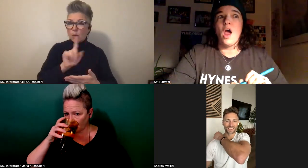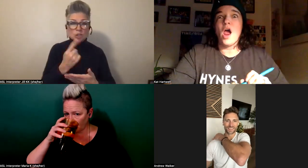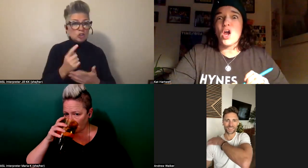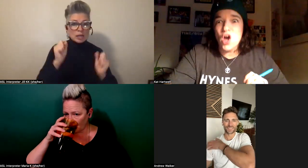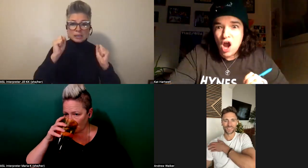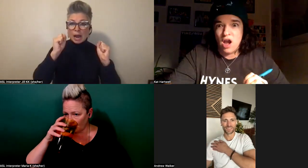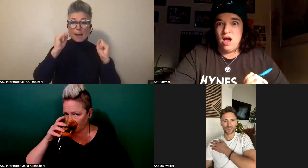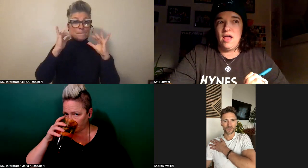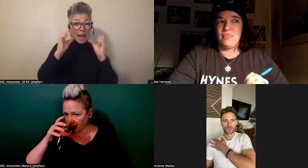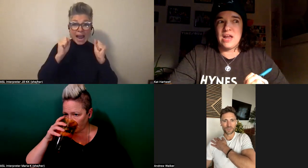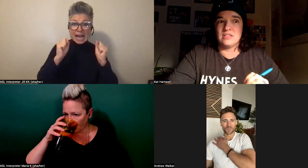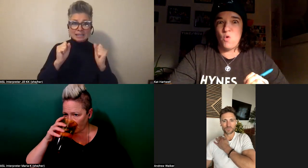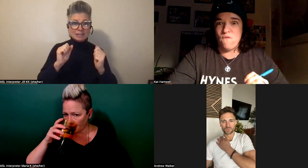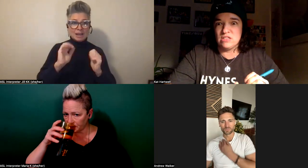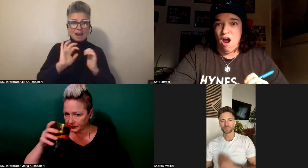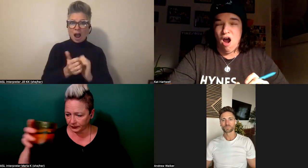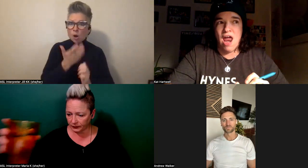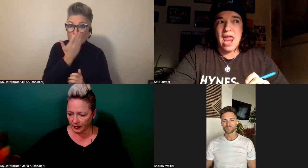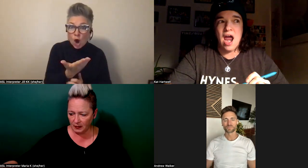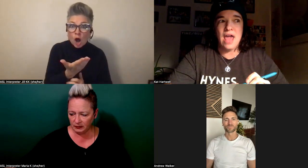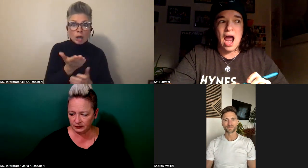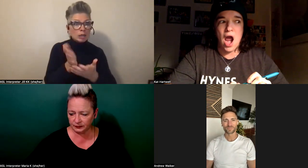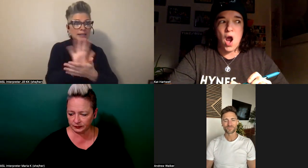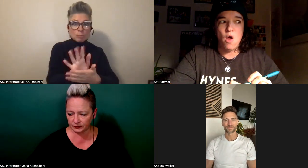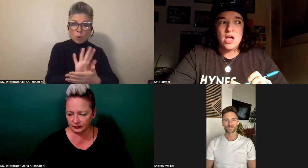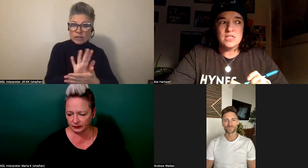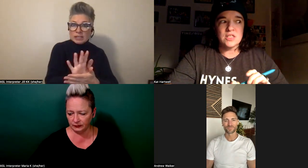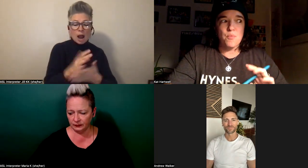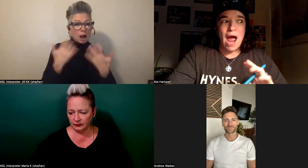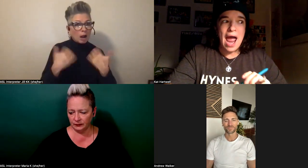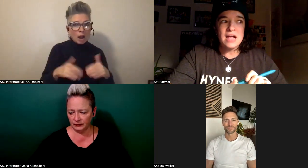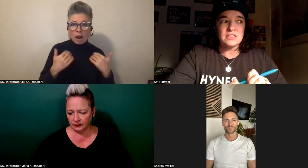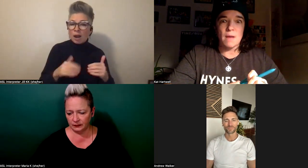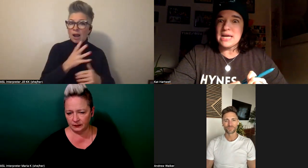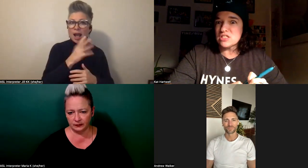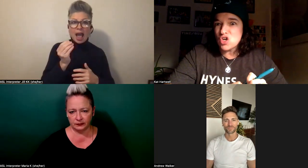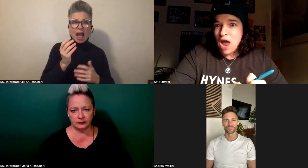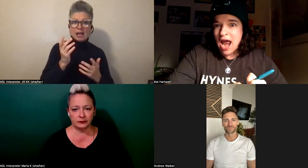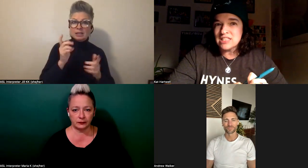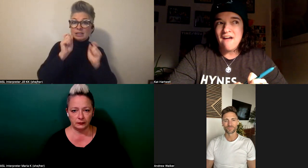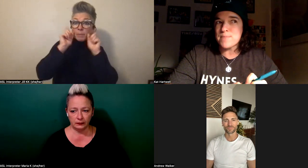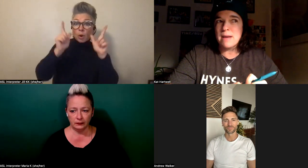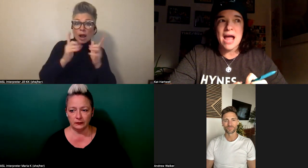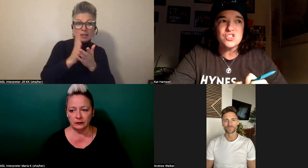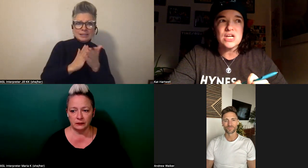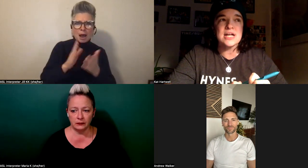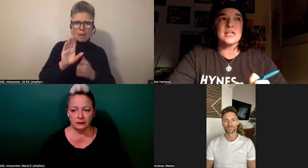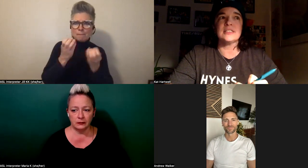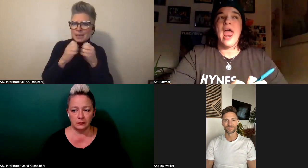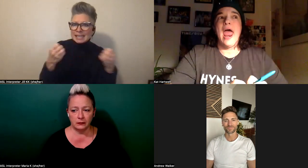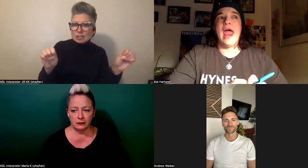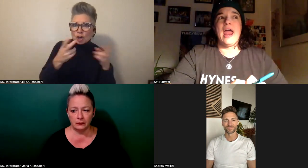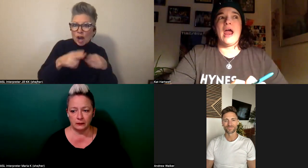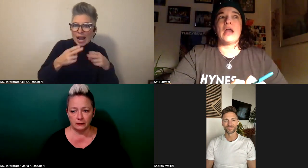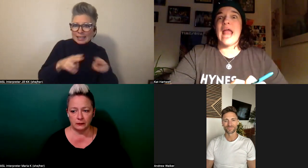how good these movies are and how surprised some Easter eggs have been